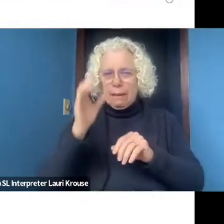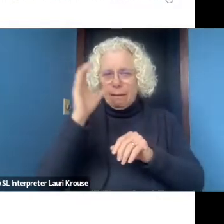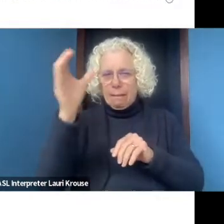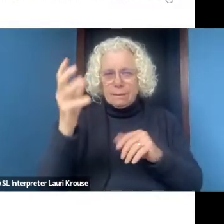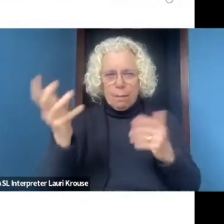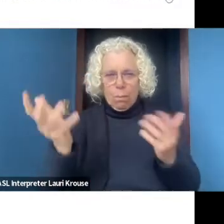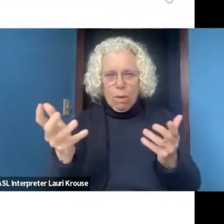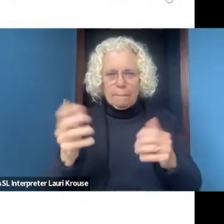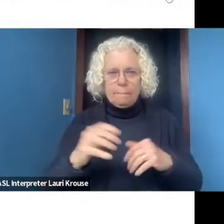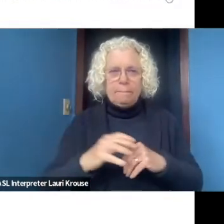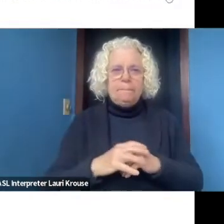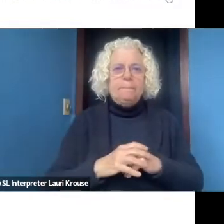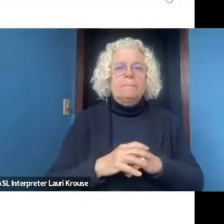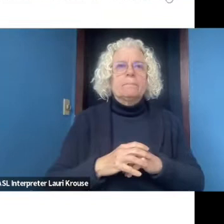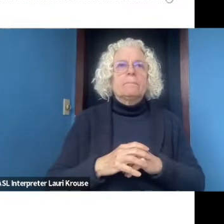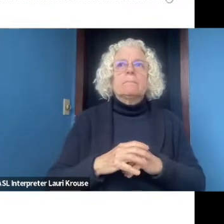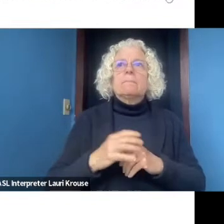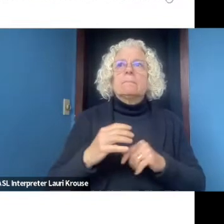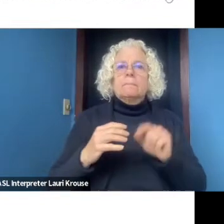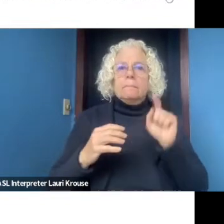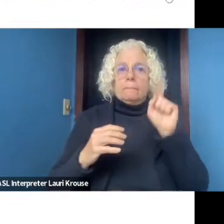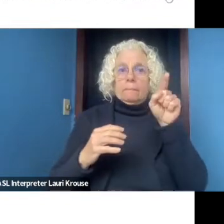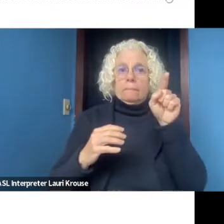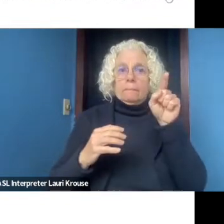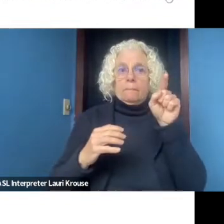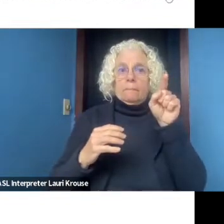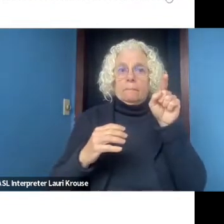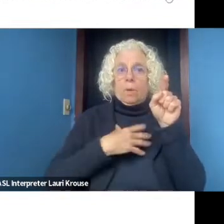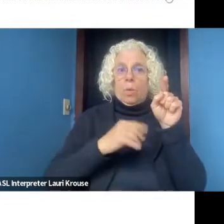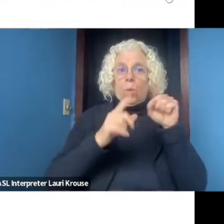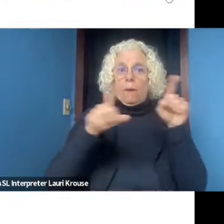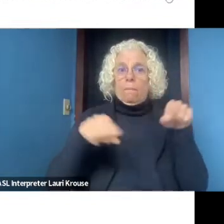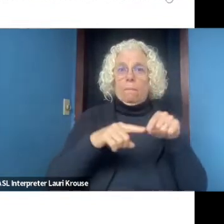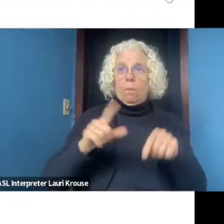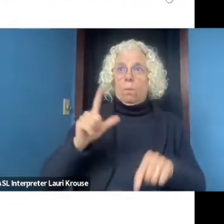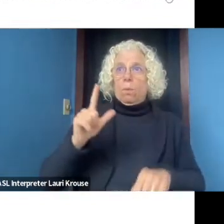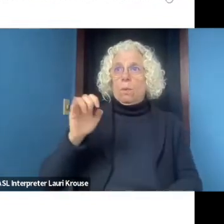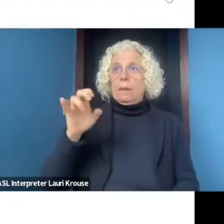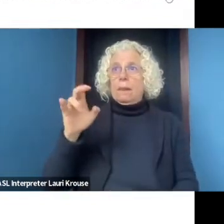can we share a link to this whiteboard?